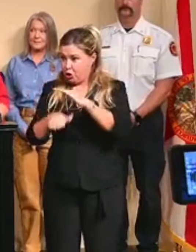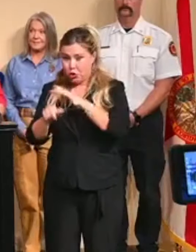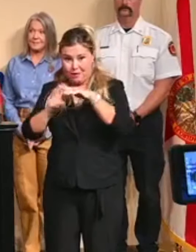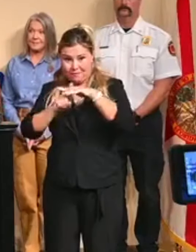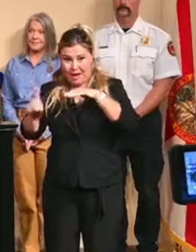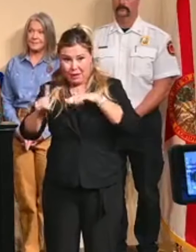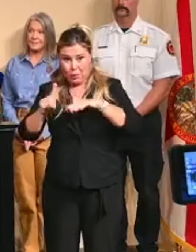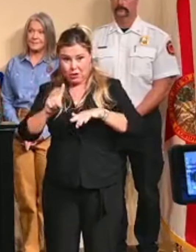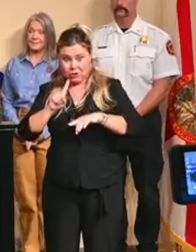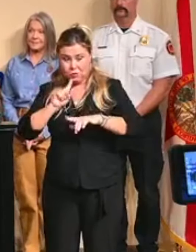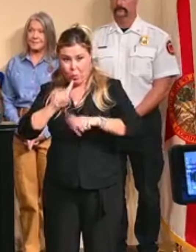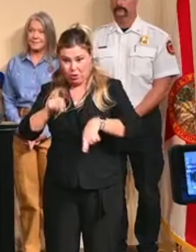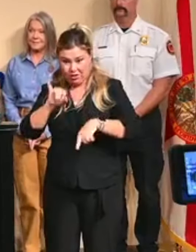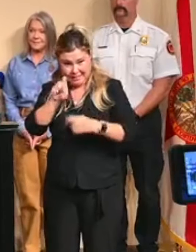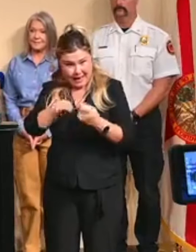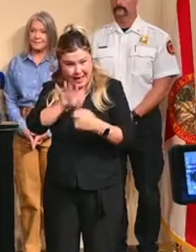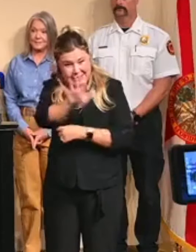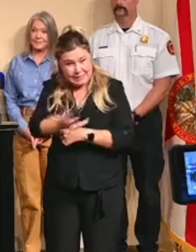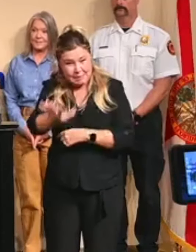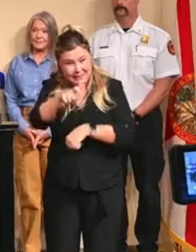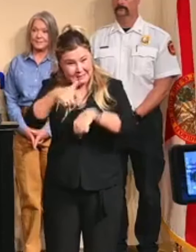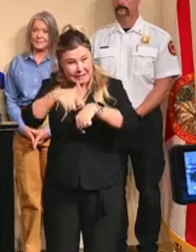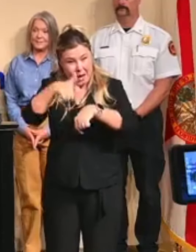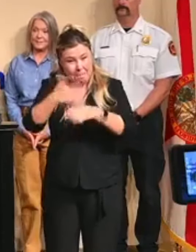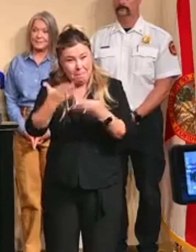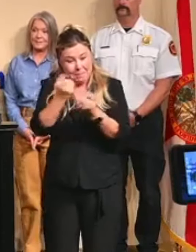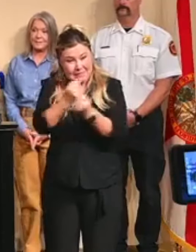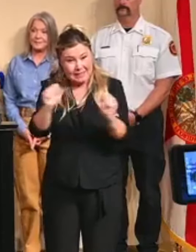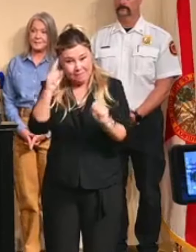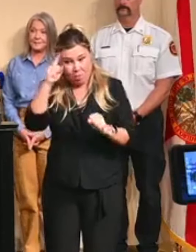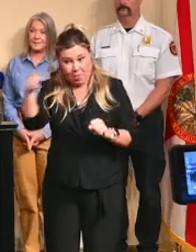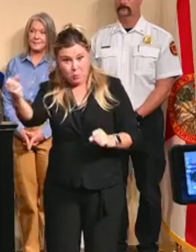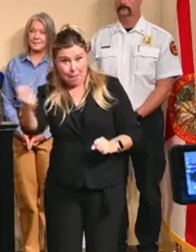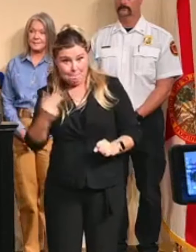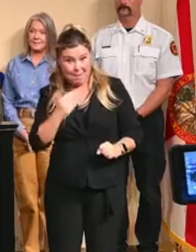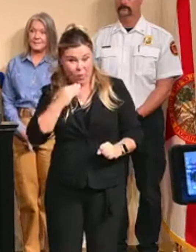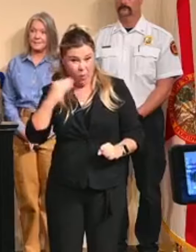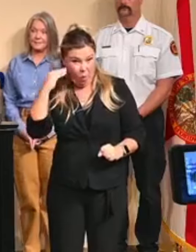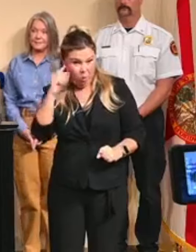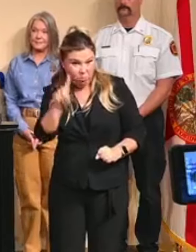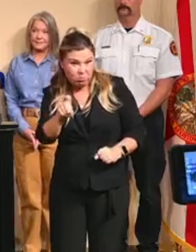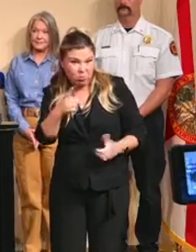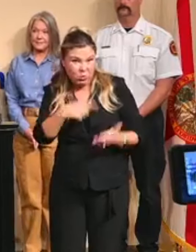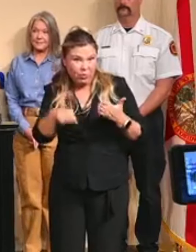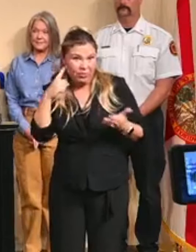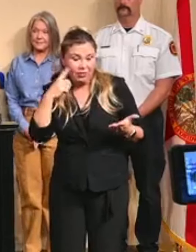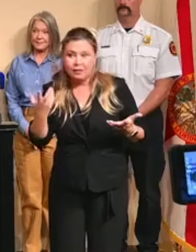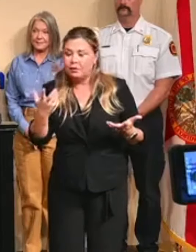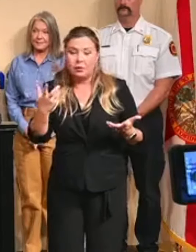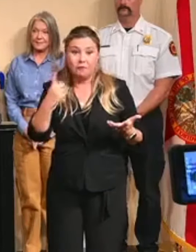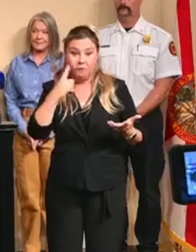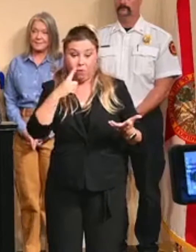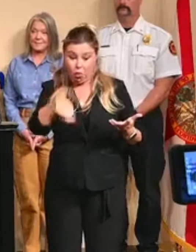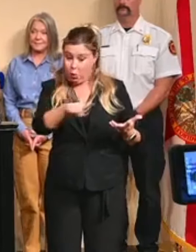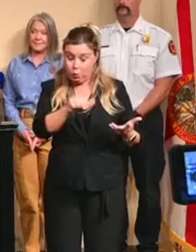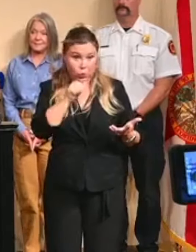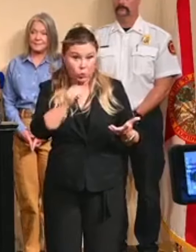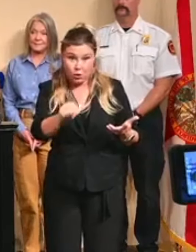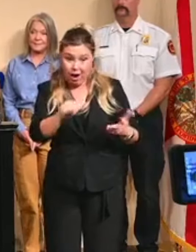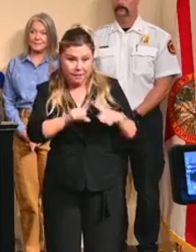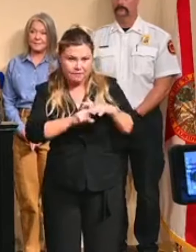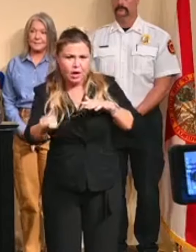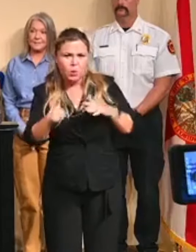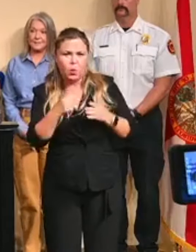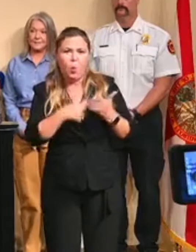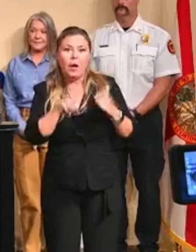orders, is there an estimated time when you think it might be safe for them to get back to their homes? And for those who aren't evacuating, what do they need